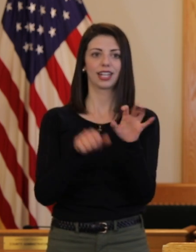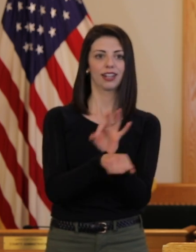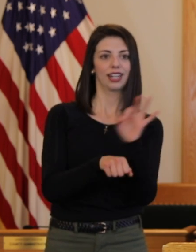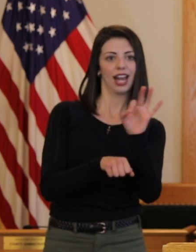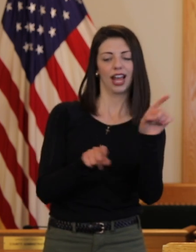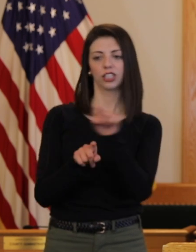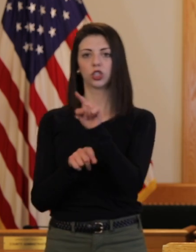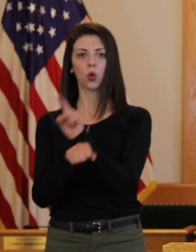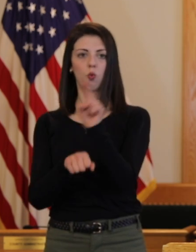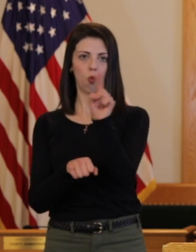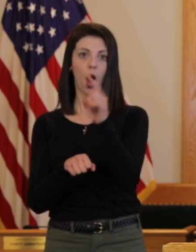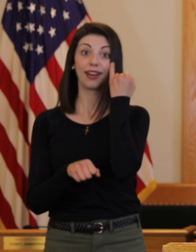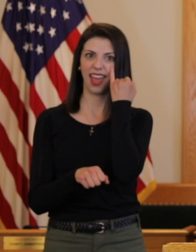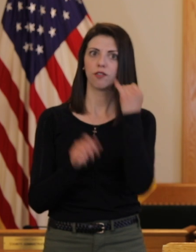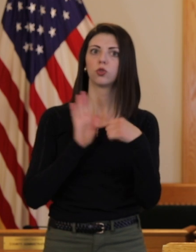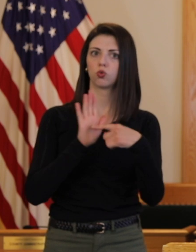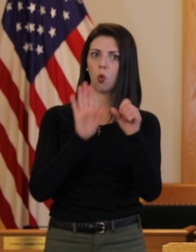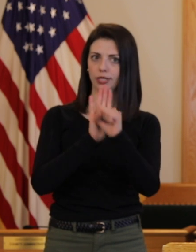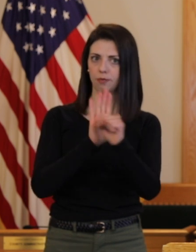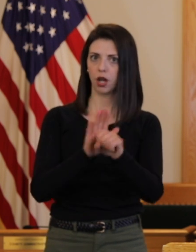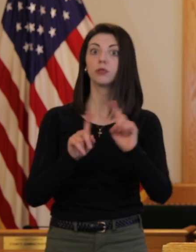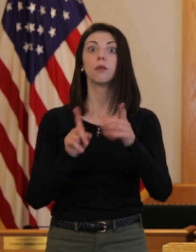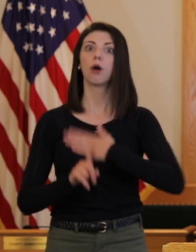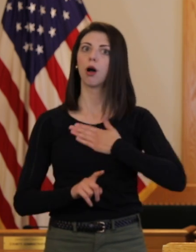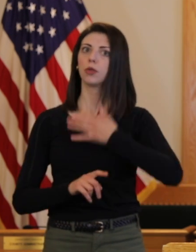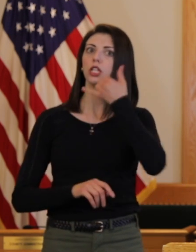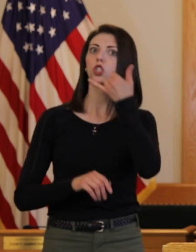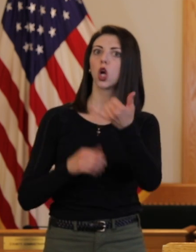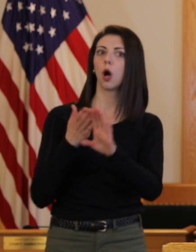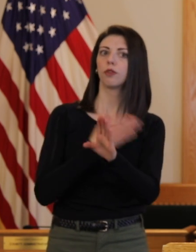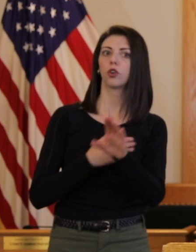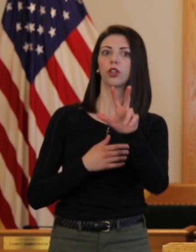Monday through Saturday. People are asked to call